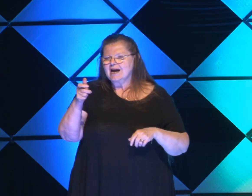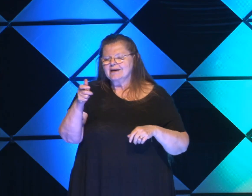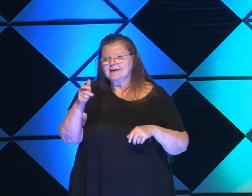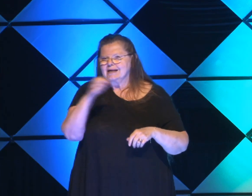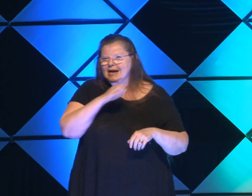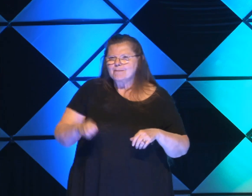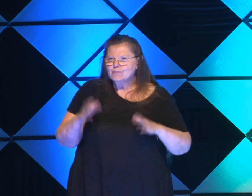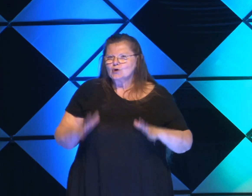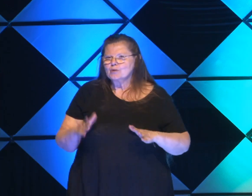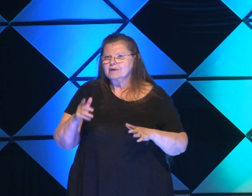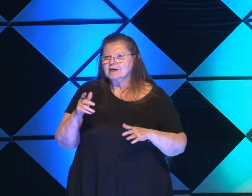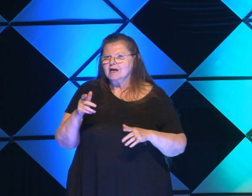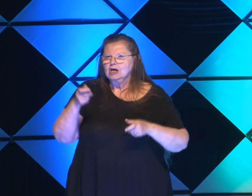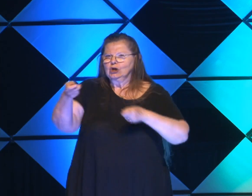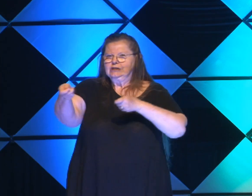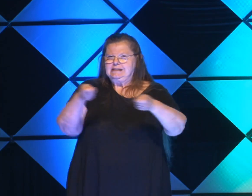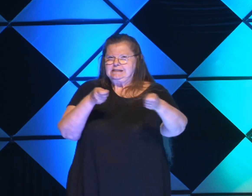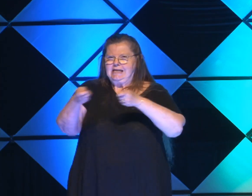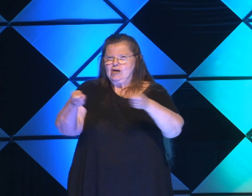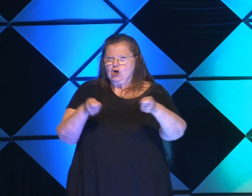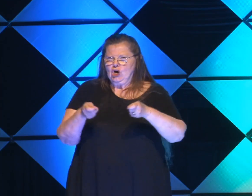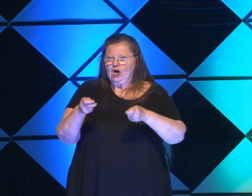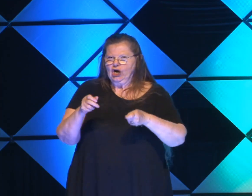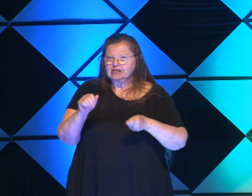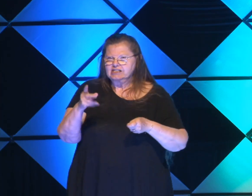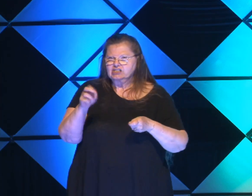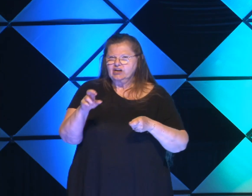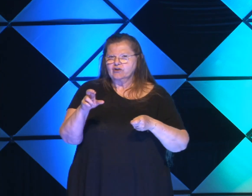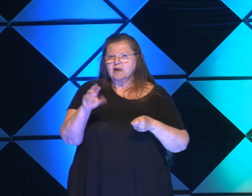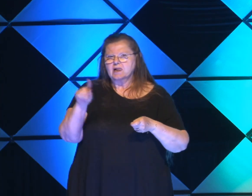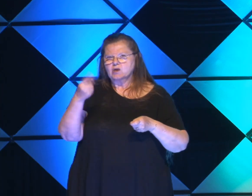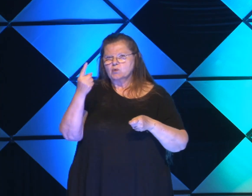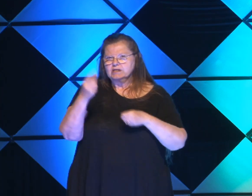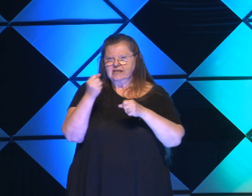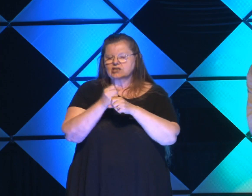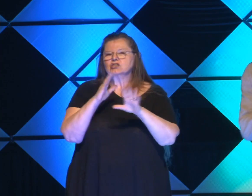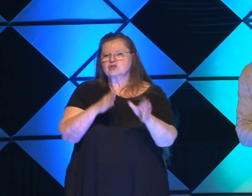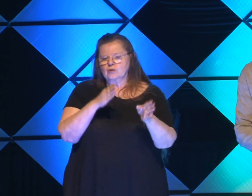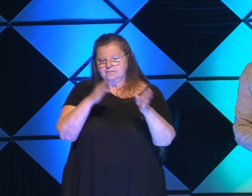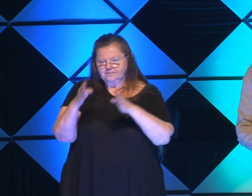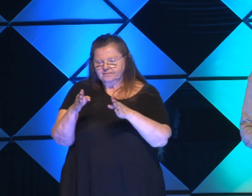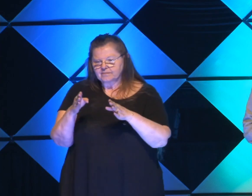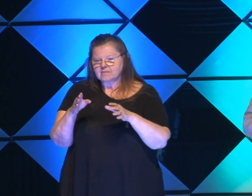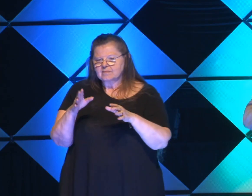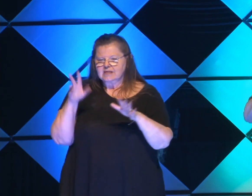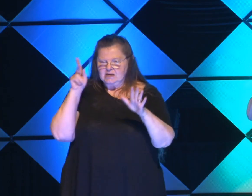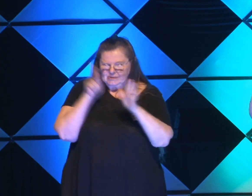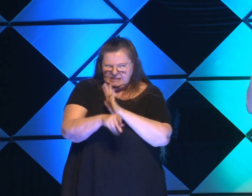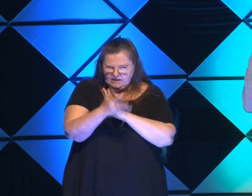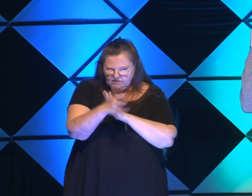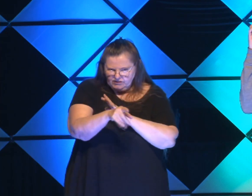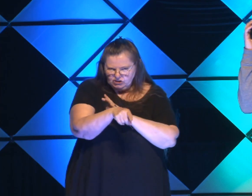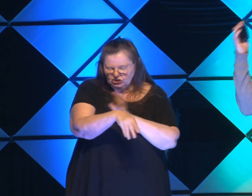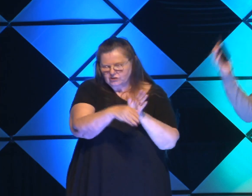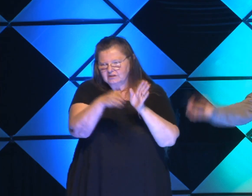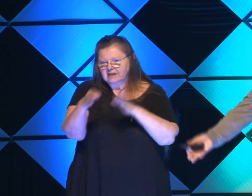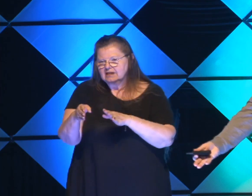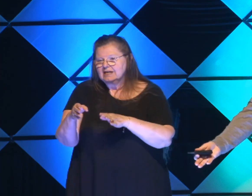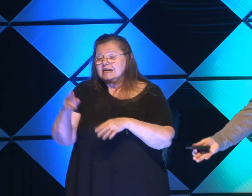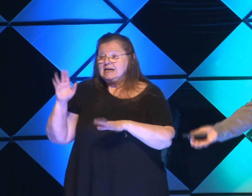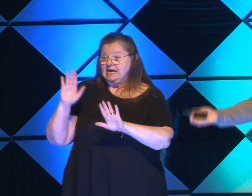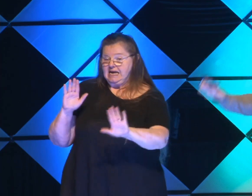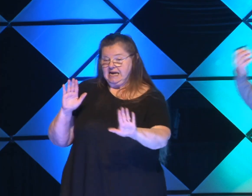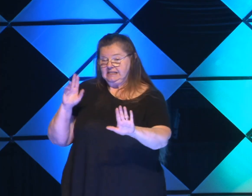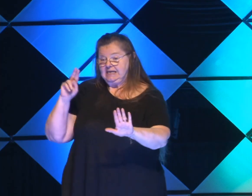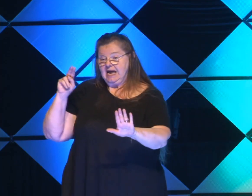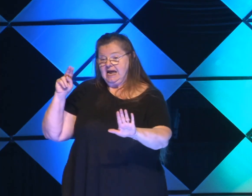title, which was only supposed to happen for 1 year, by the way. So here's the deal. So Julius Caesar is assassinated. He has a nephew